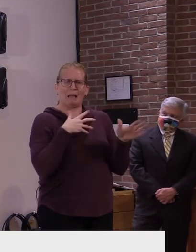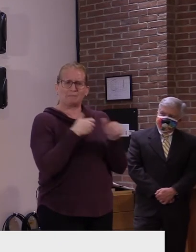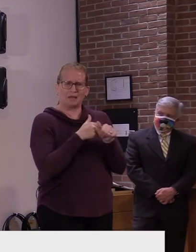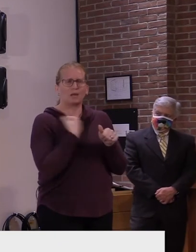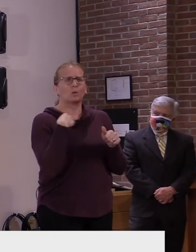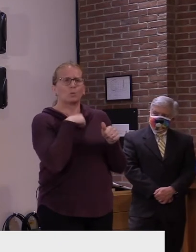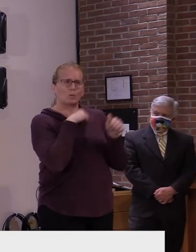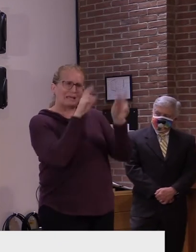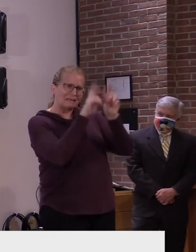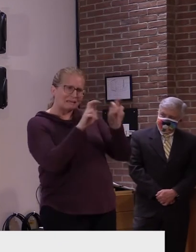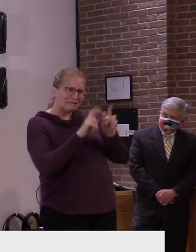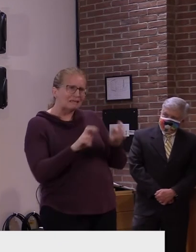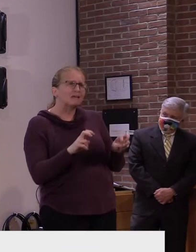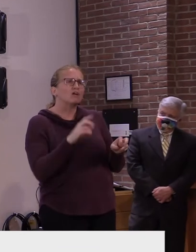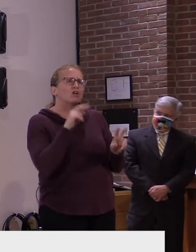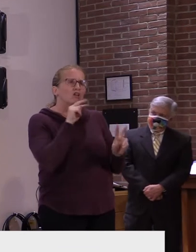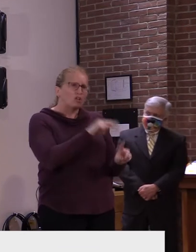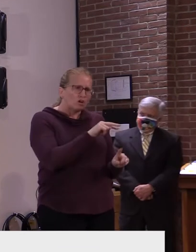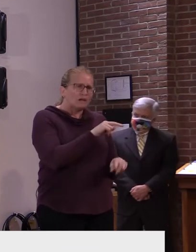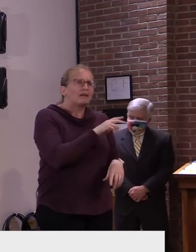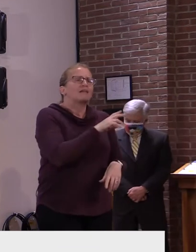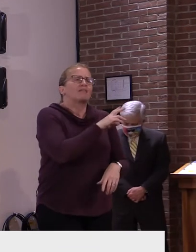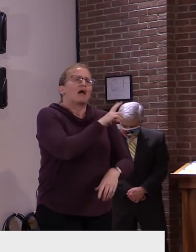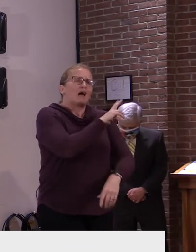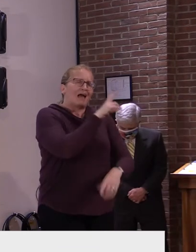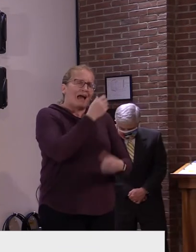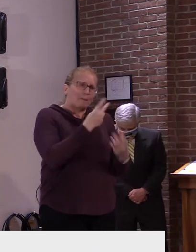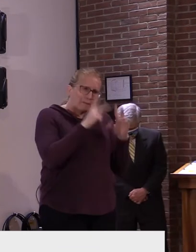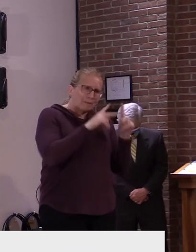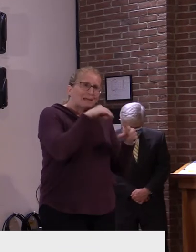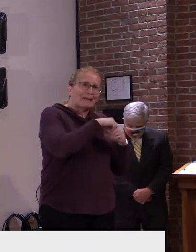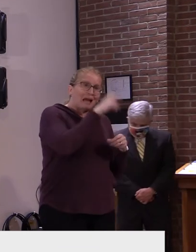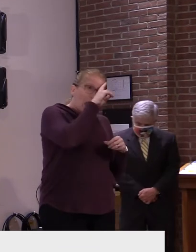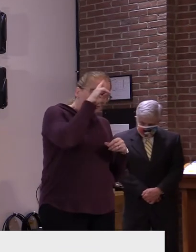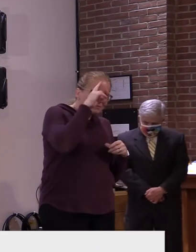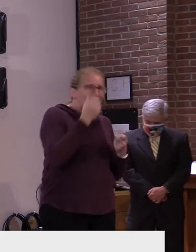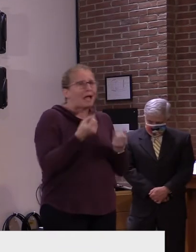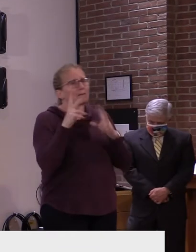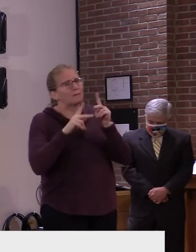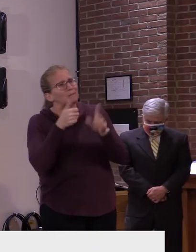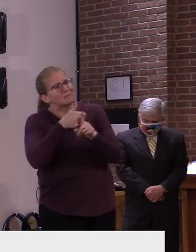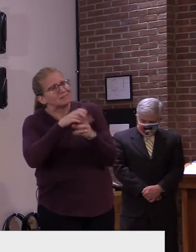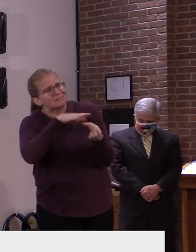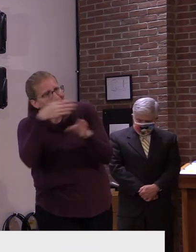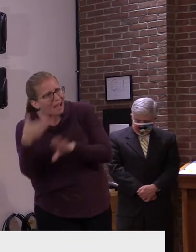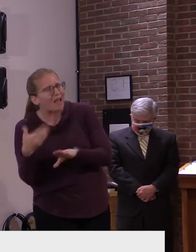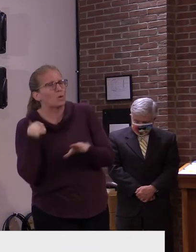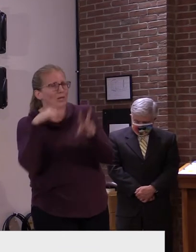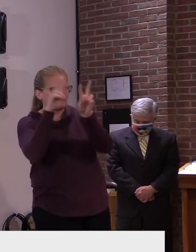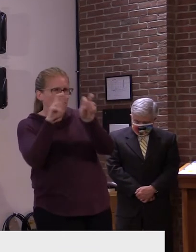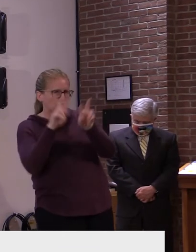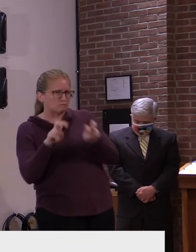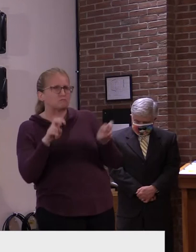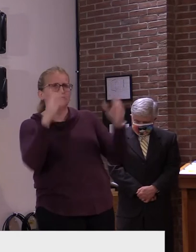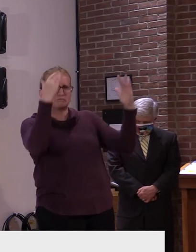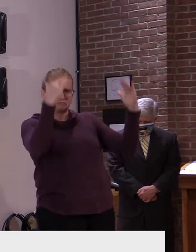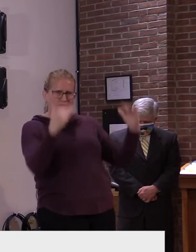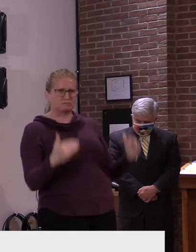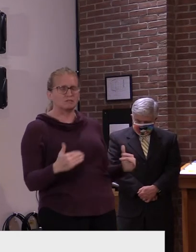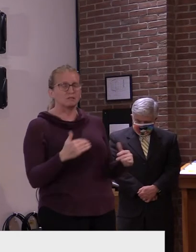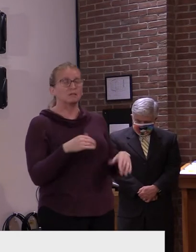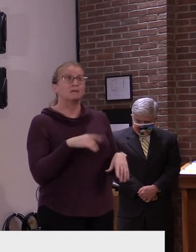the death populations but the reality is that a majority a vast